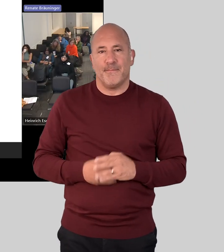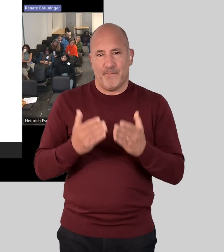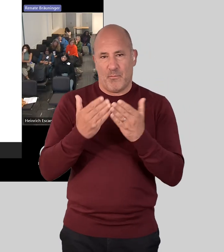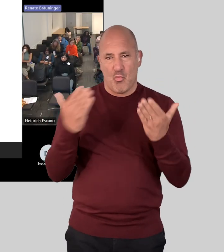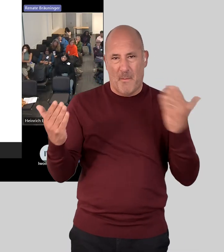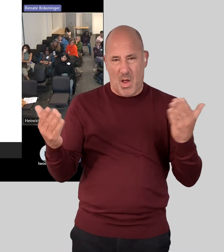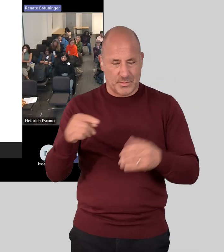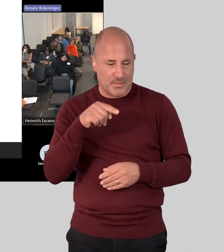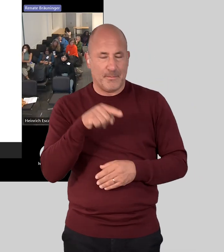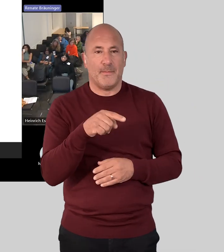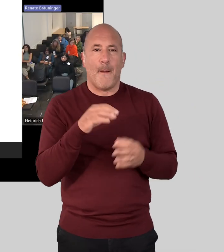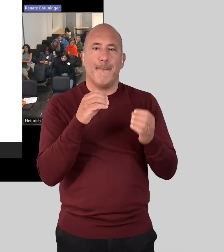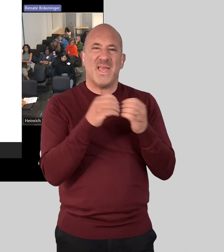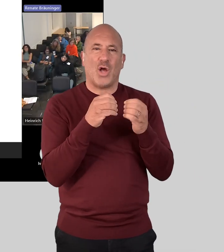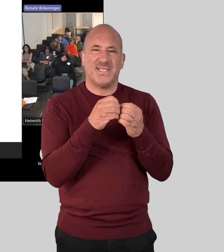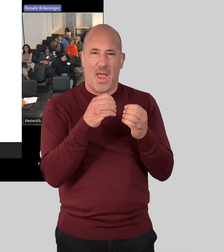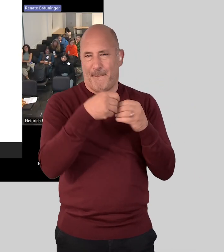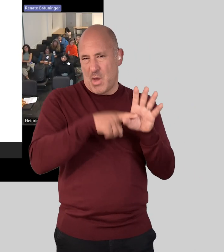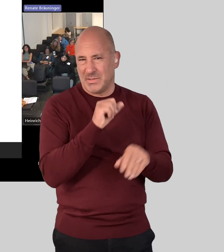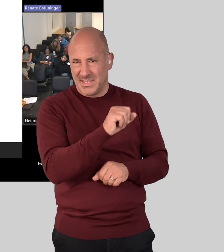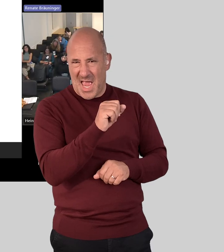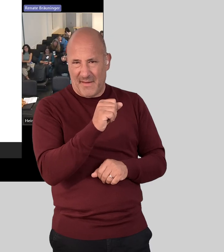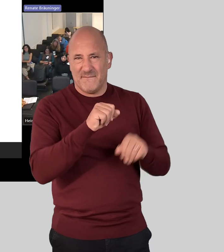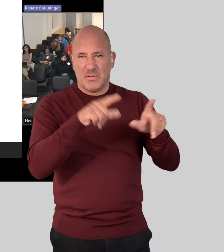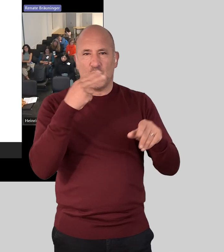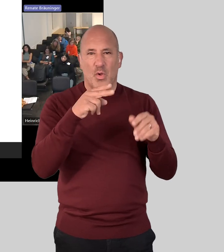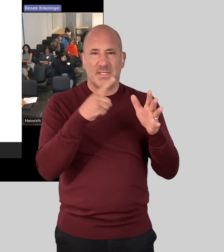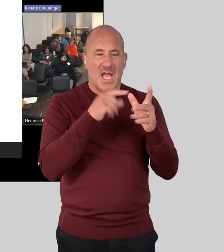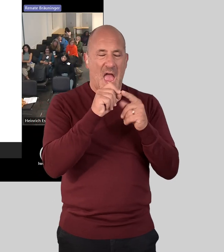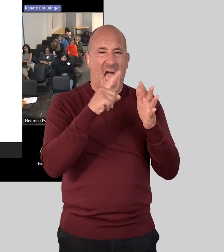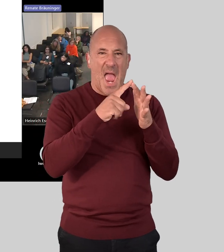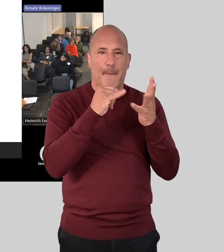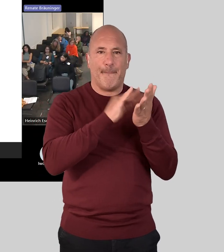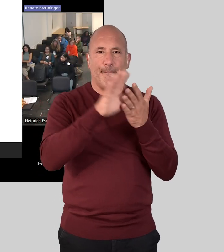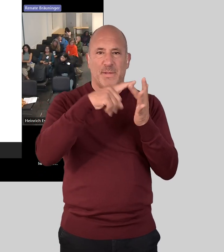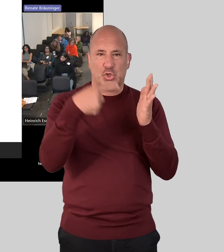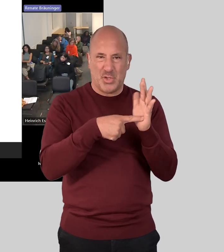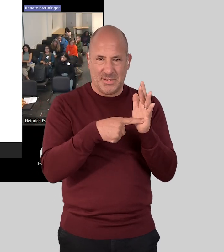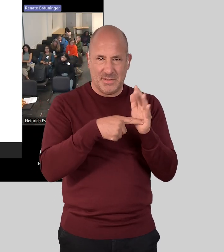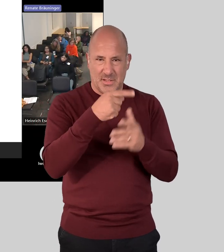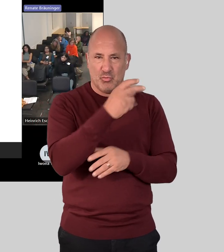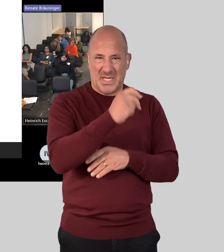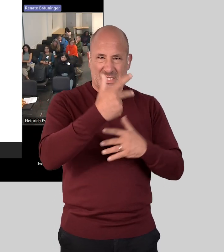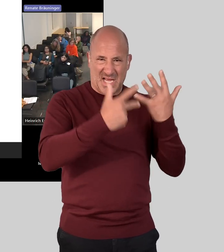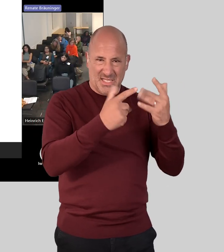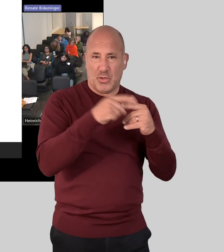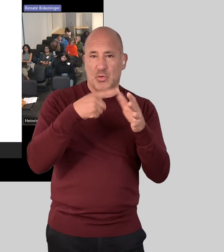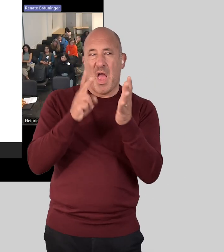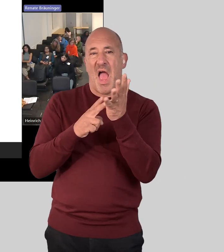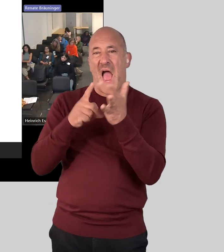we stay with the Louvre. The comparison between Beyoncé's Ape Sheet video, which she made